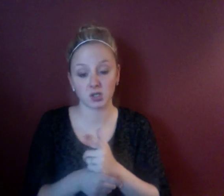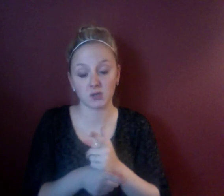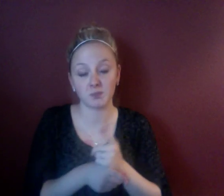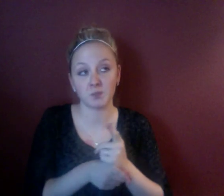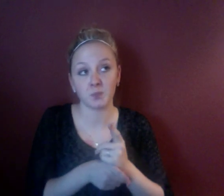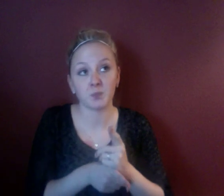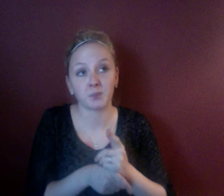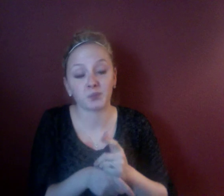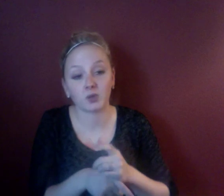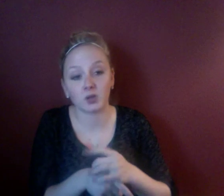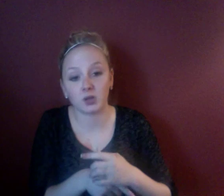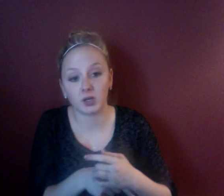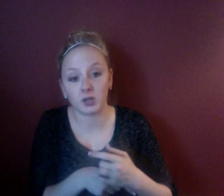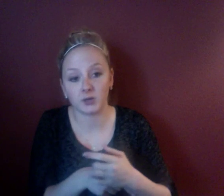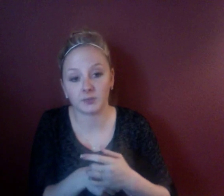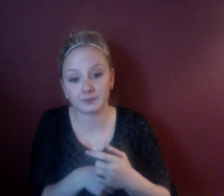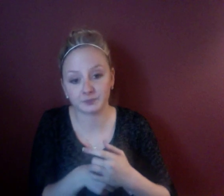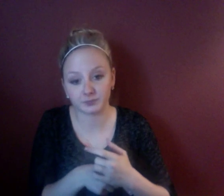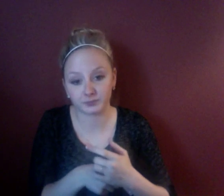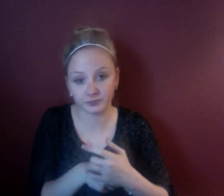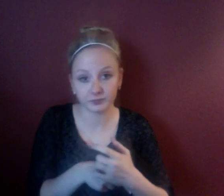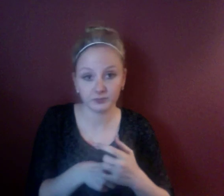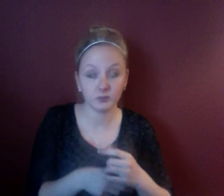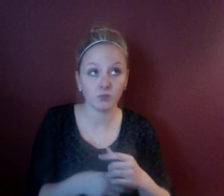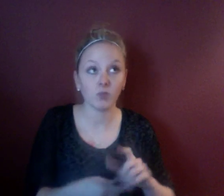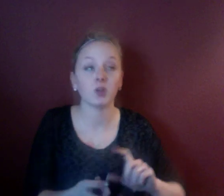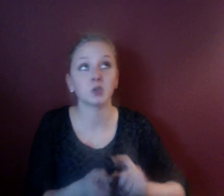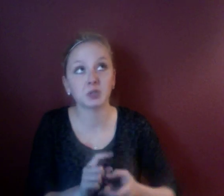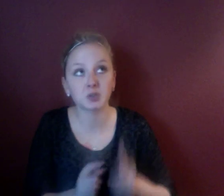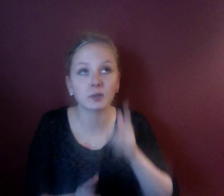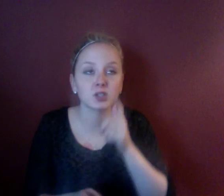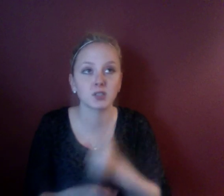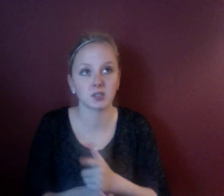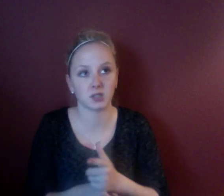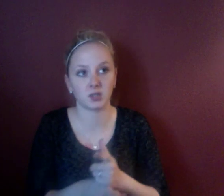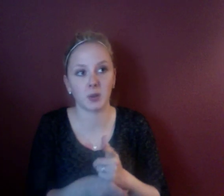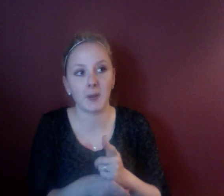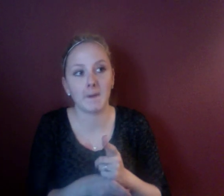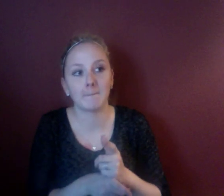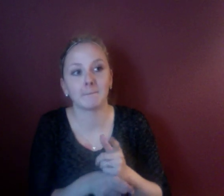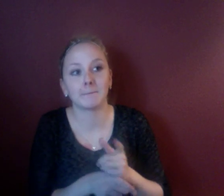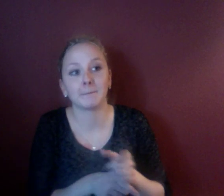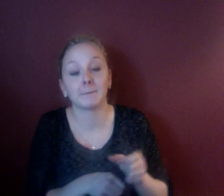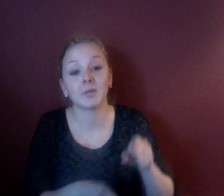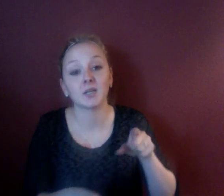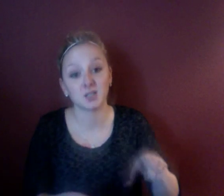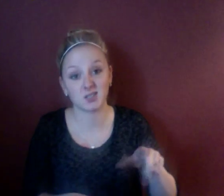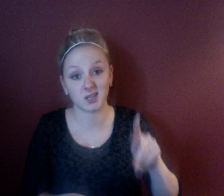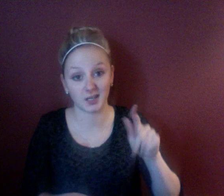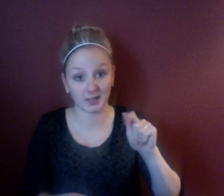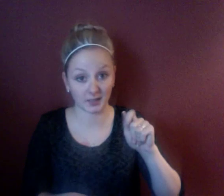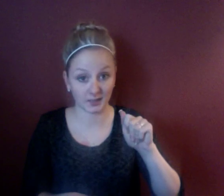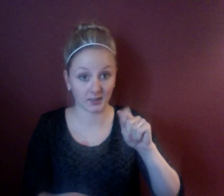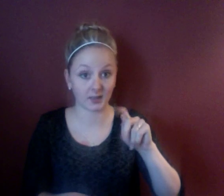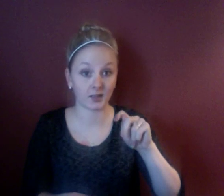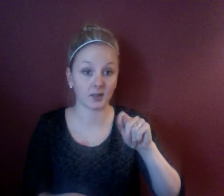in this metallic trim. Still interesting, it's not plain Jane. And we're going to introduce you to jeans. Modern jeans. You've got long